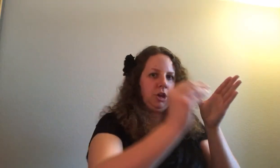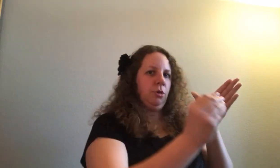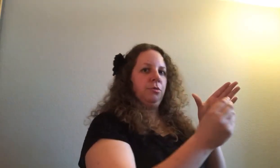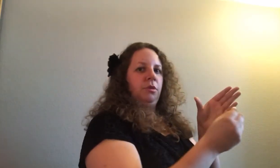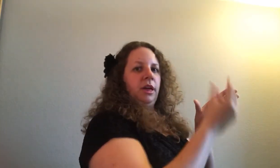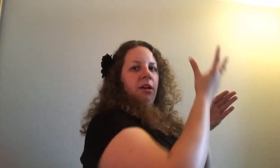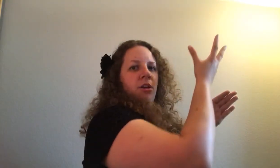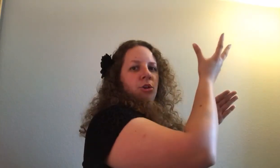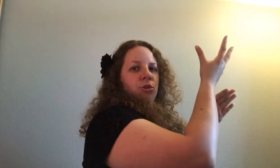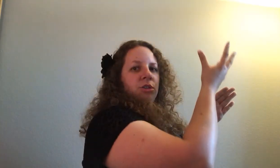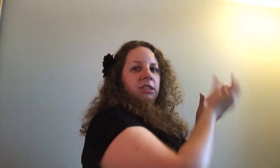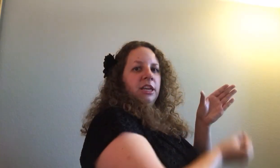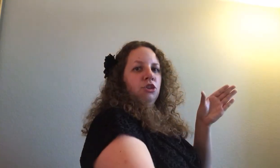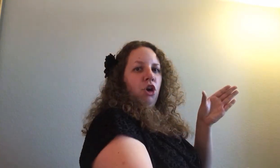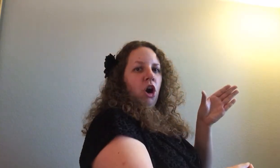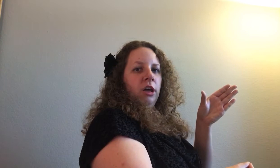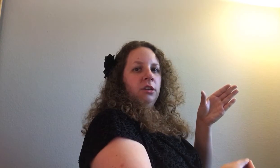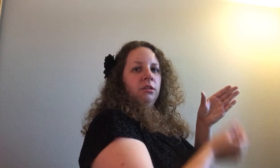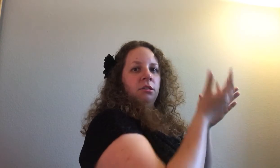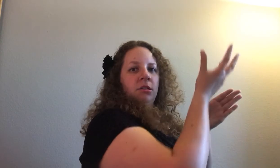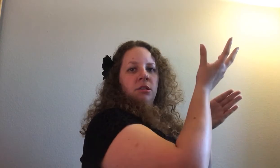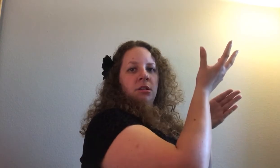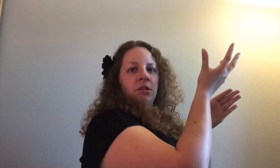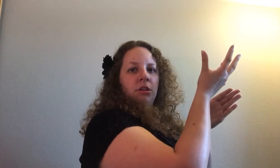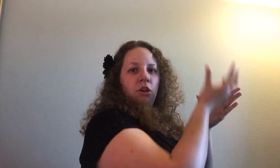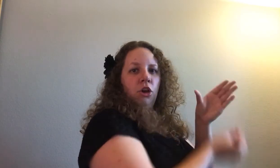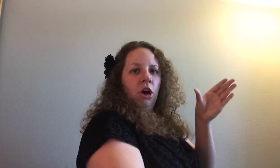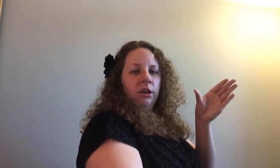O, okay? So the sign gone, gone,